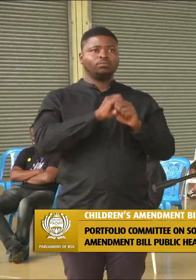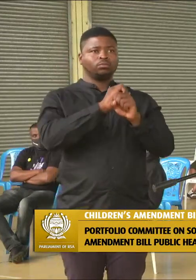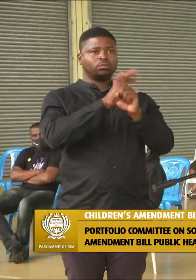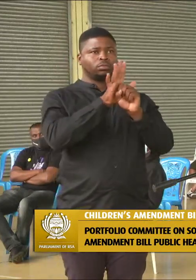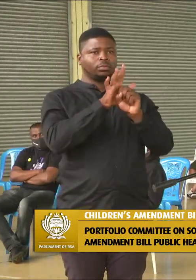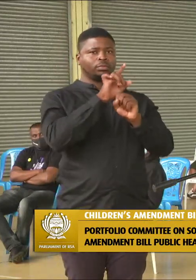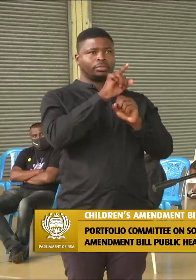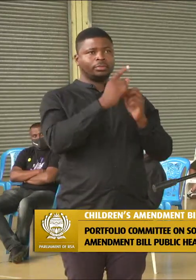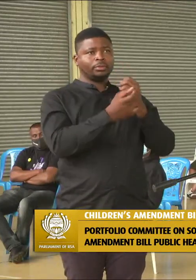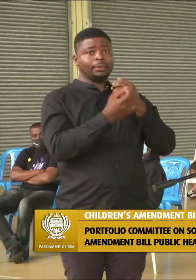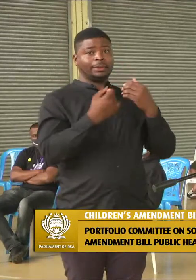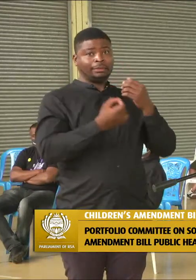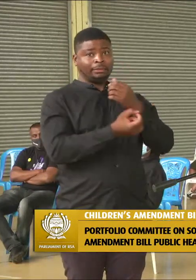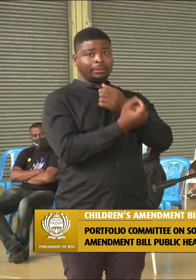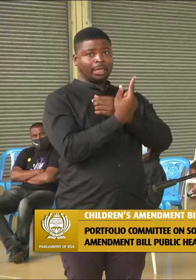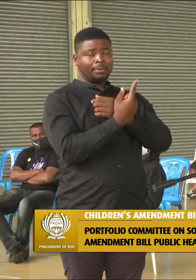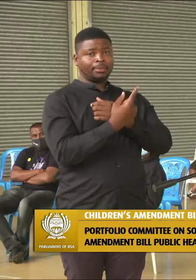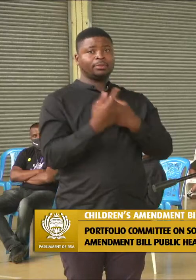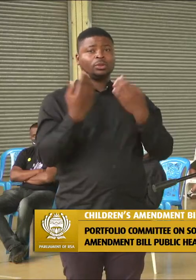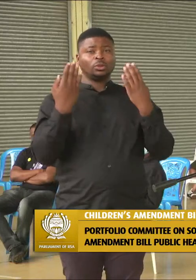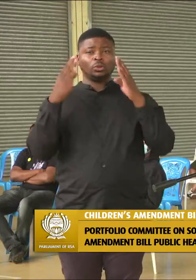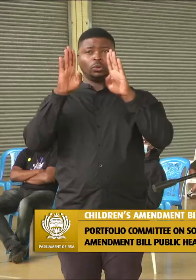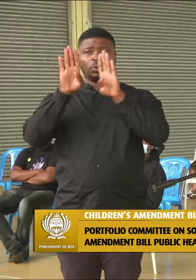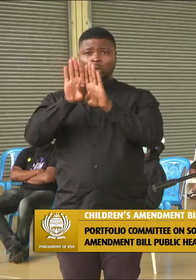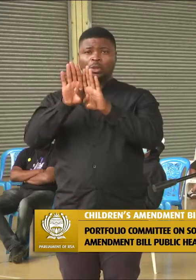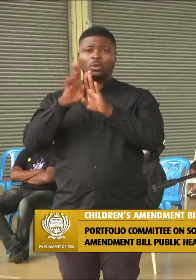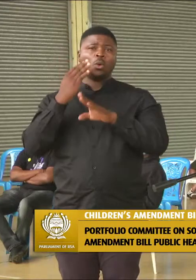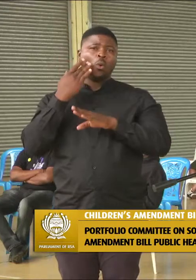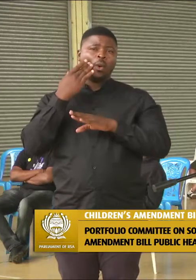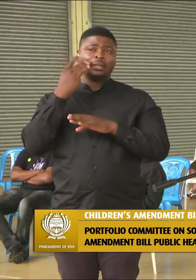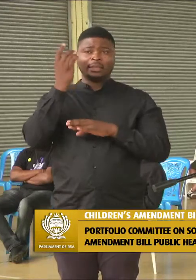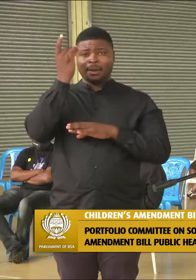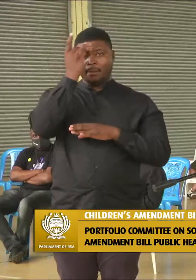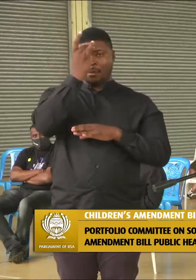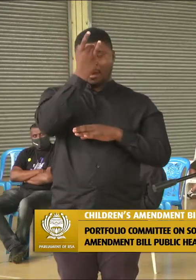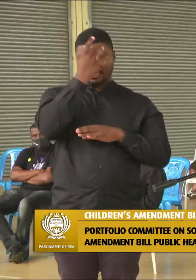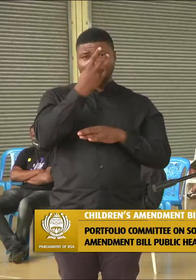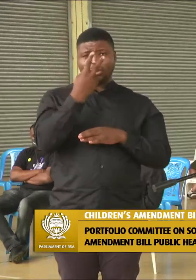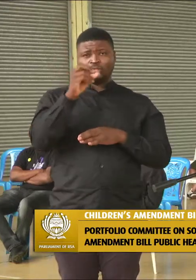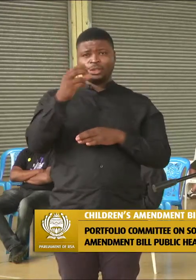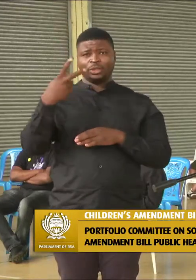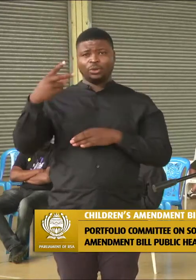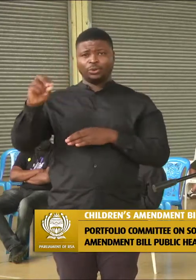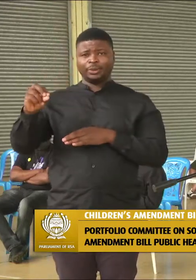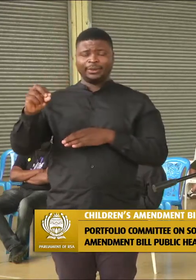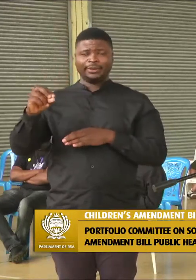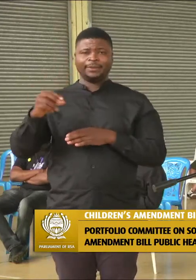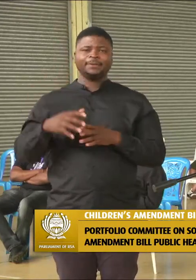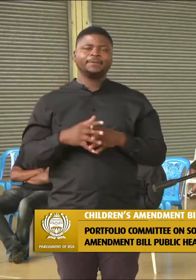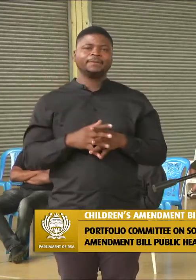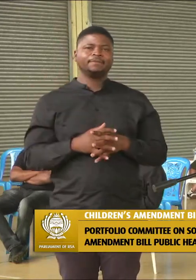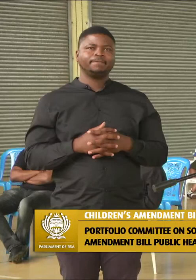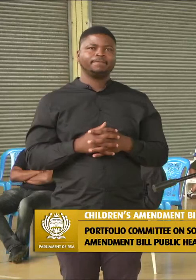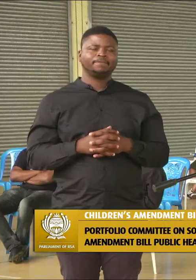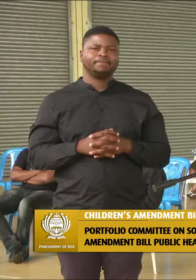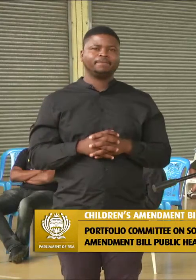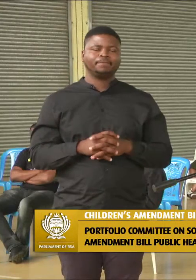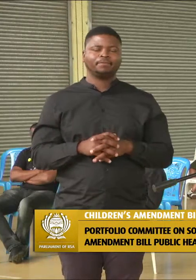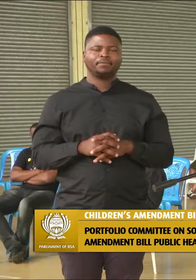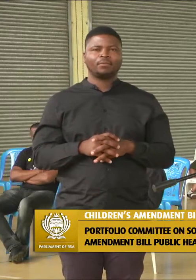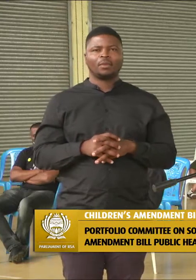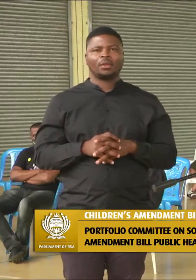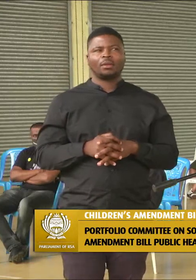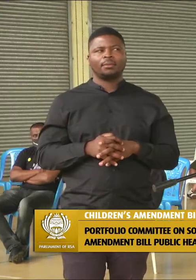the 26th of March 2020, Uma kuqala ke i-COVID ngomhla ka-26 March